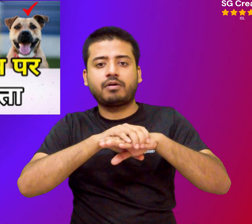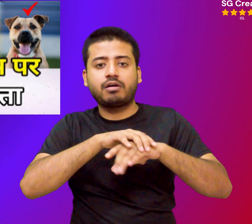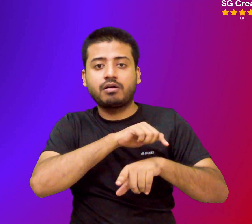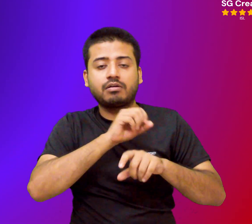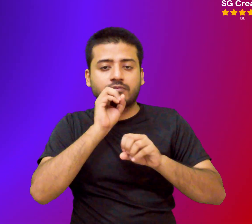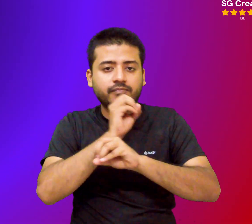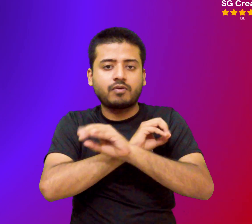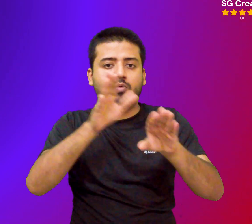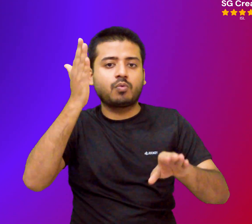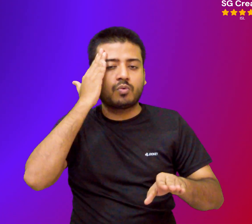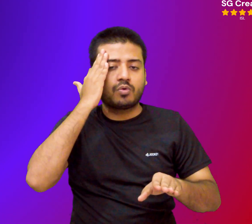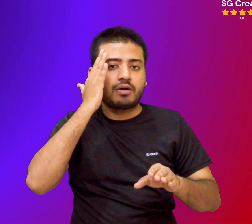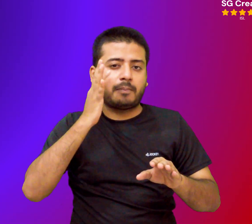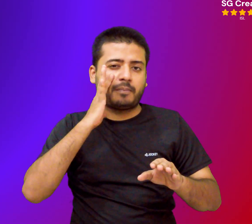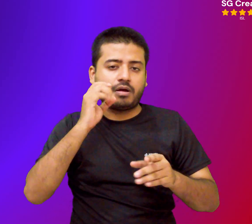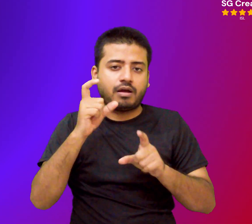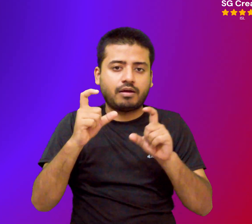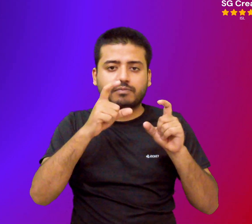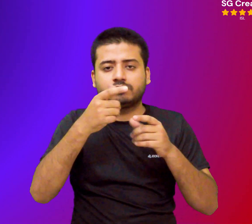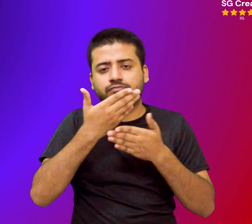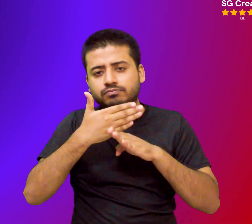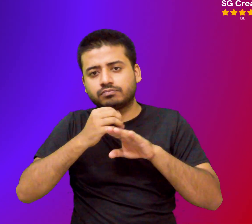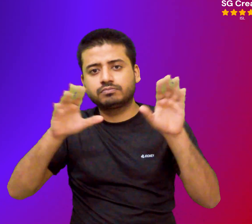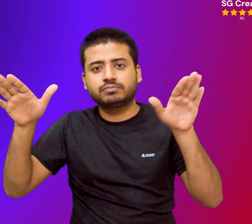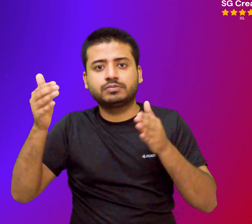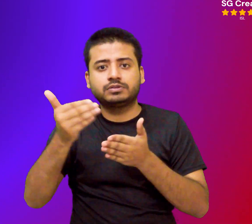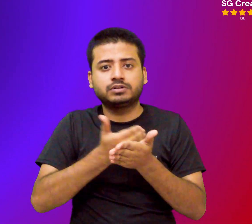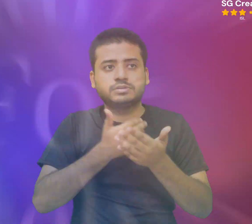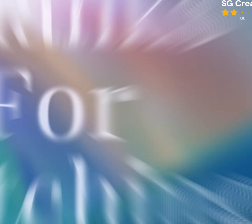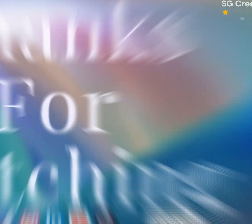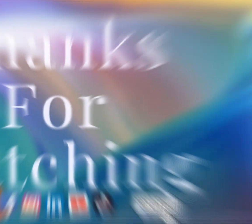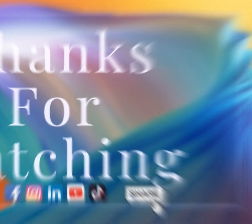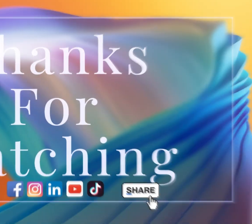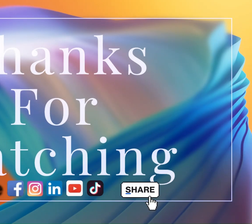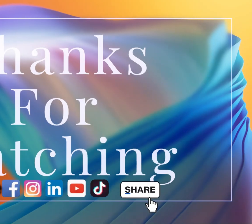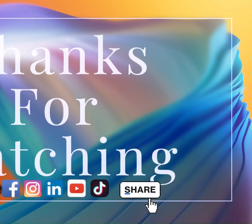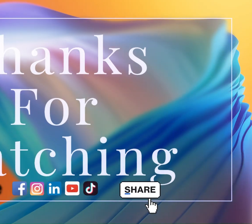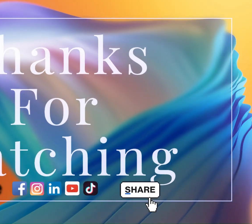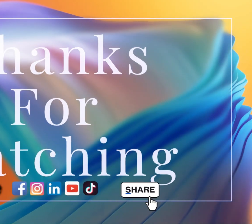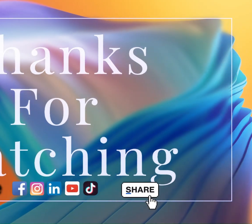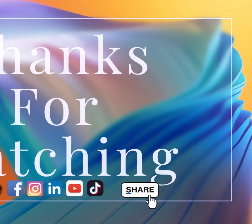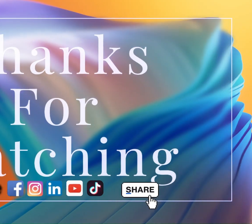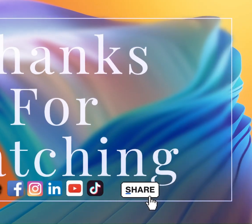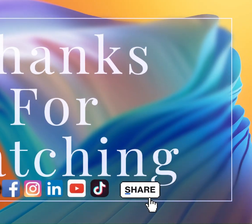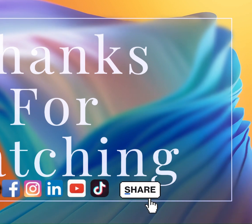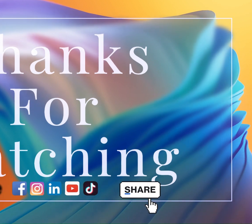food among people of Nagaland. Important considerations. Thanks for watching.